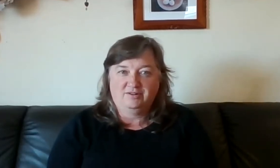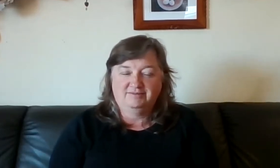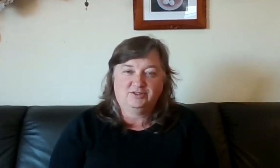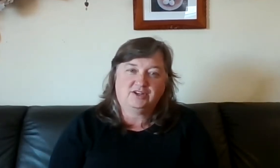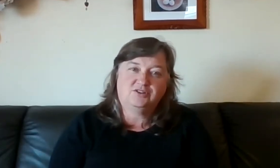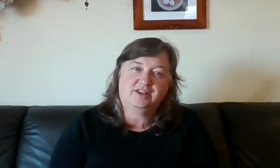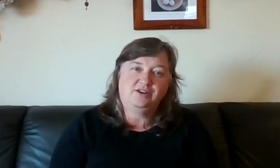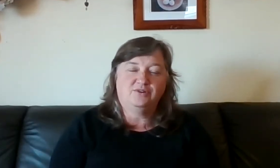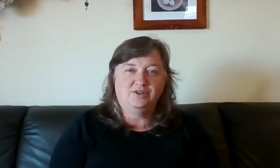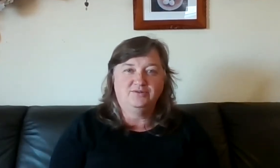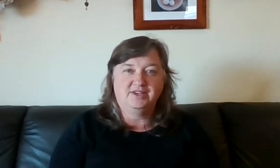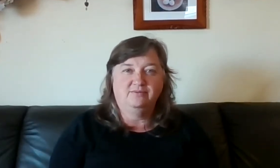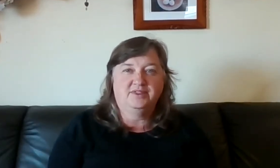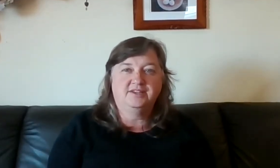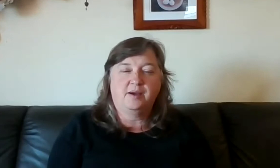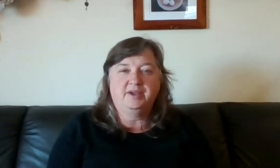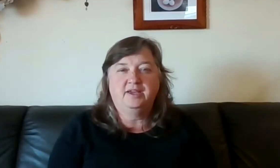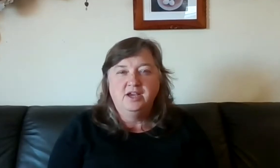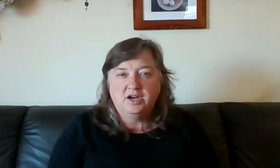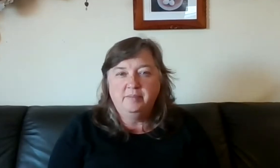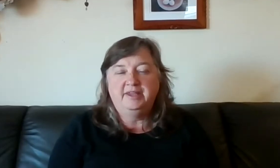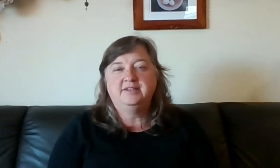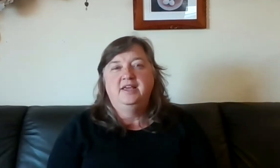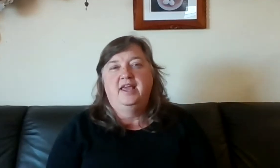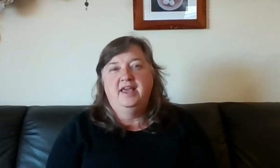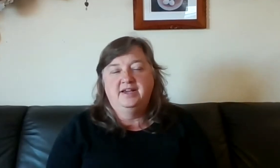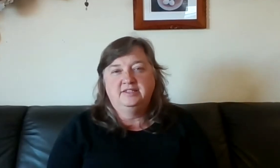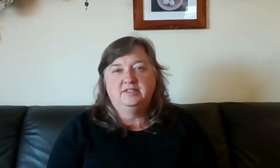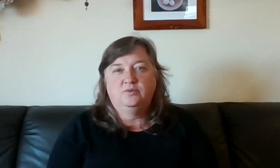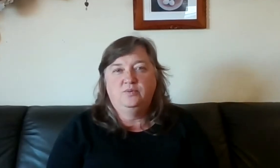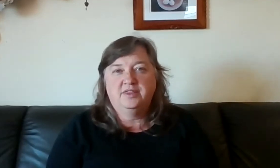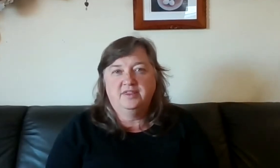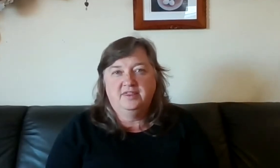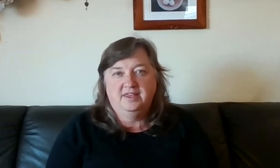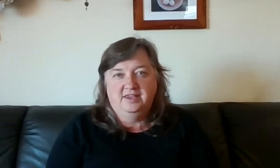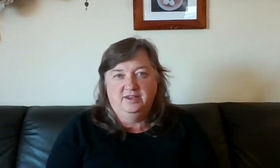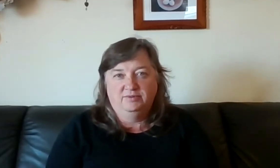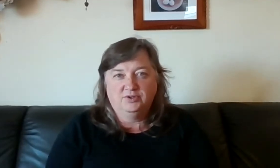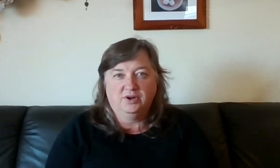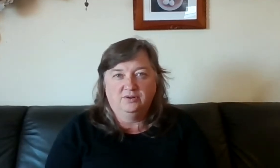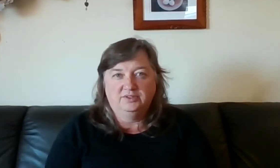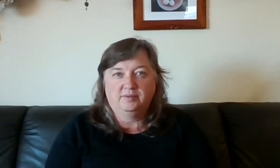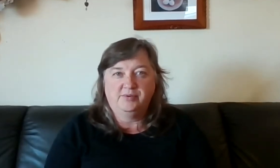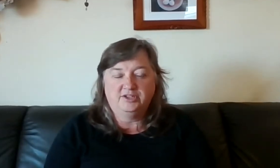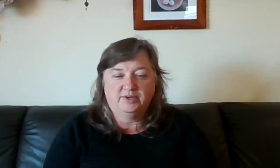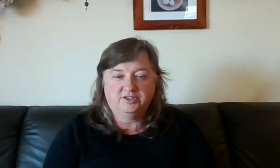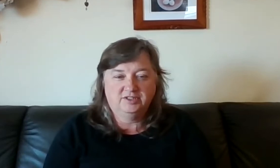the structure that you are using with the topic, comment, and with the rhetorical WH questions.